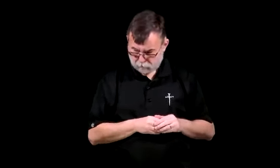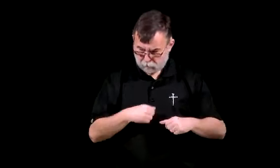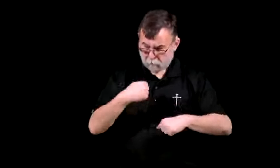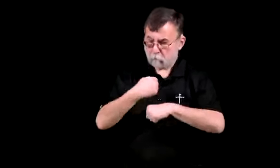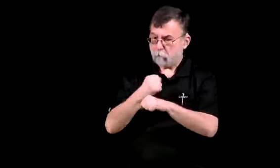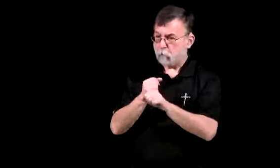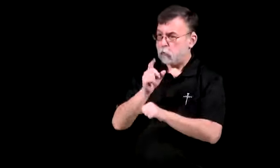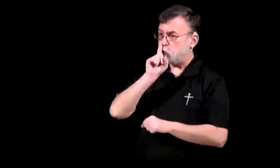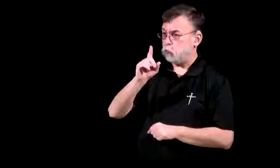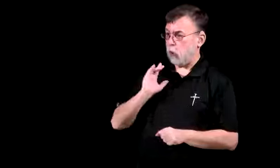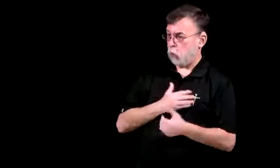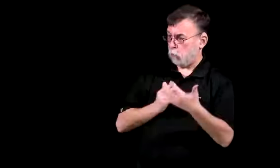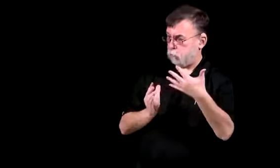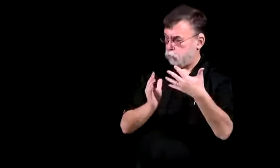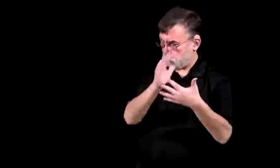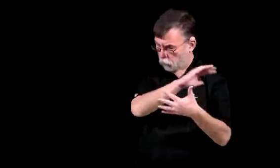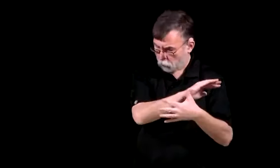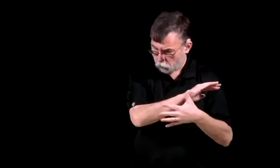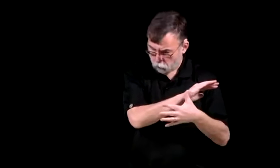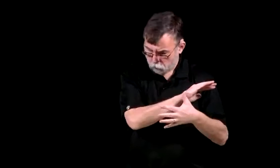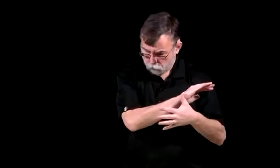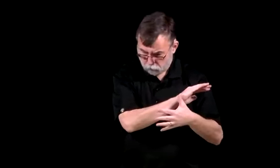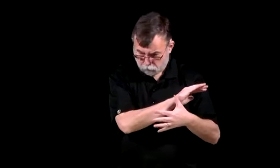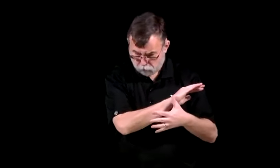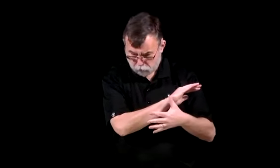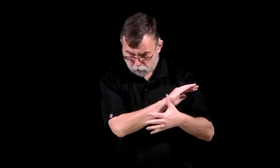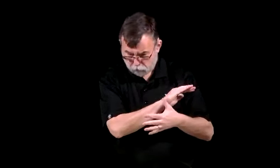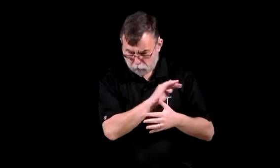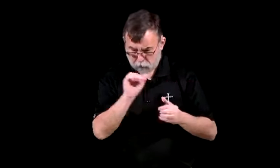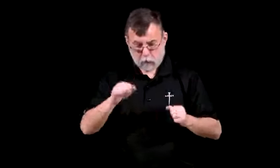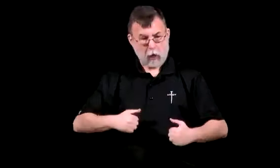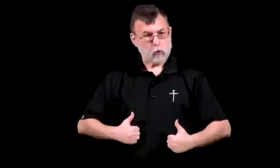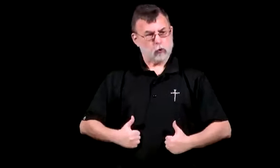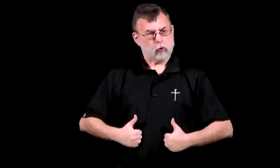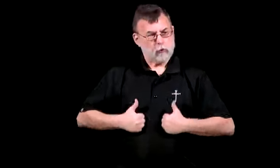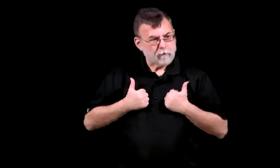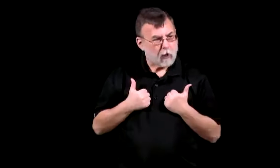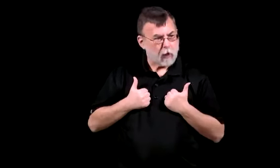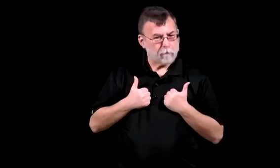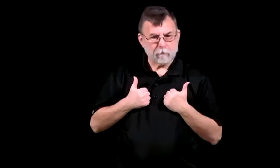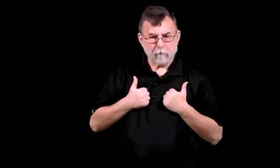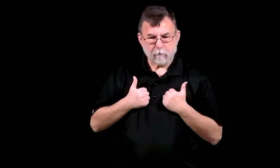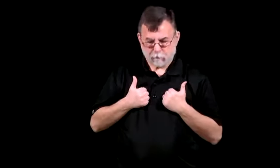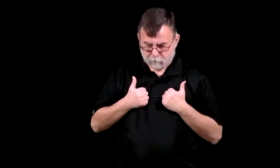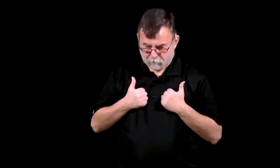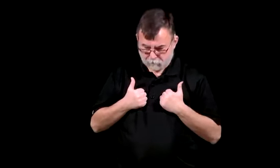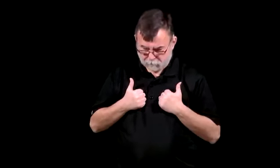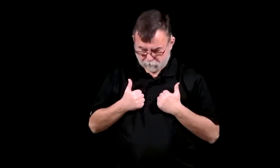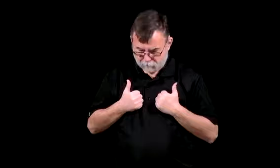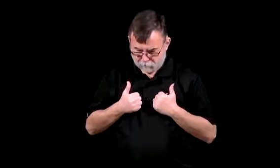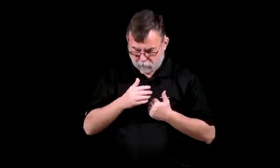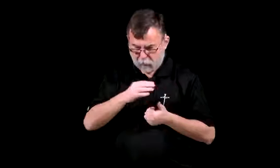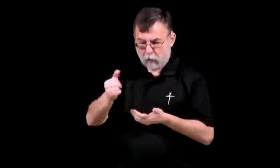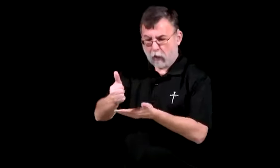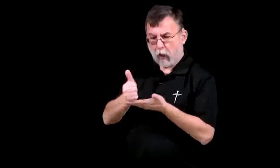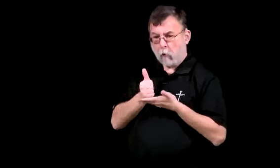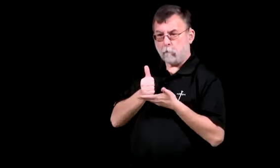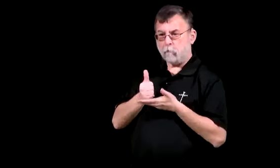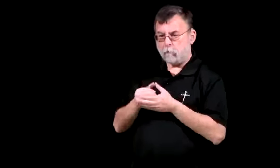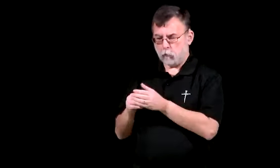to make sure that our priorities can survive and